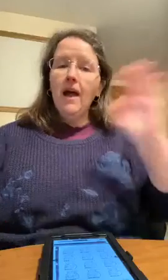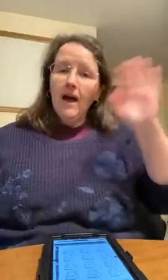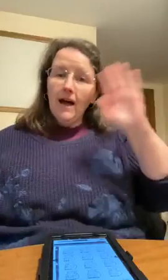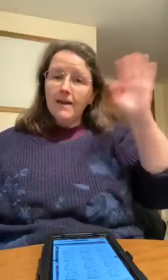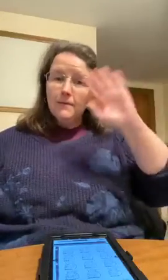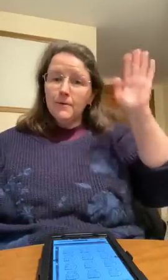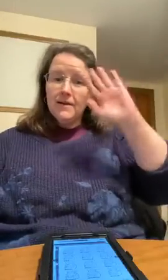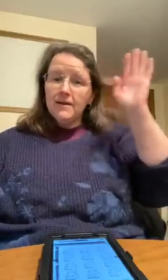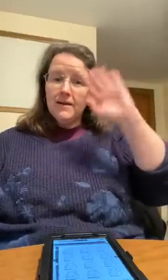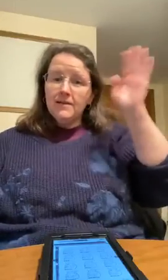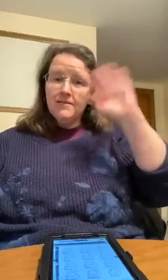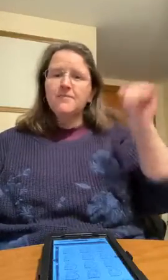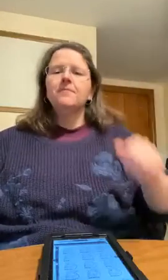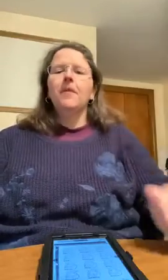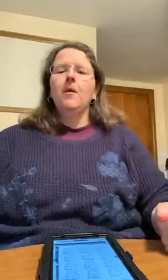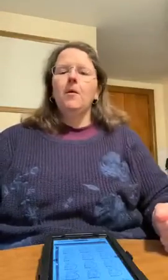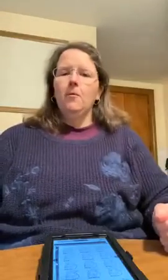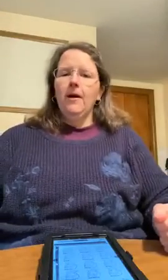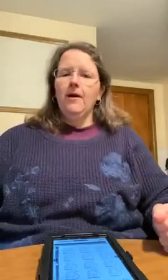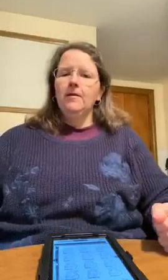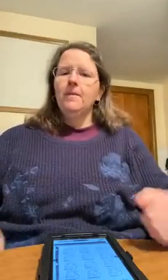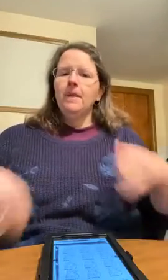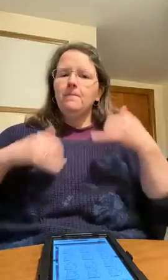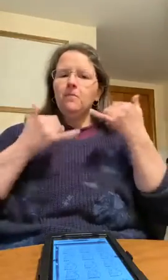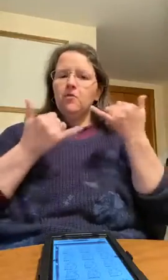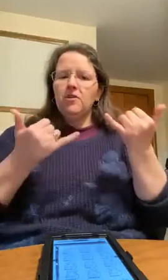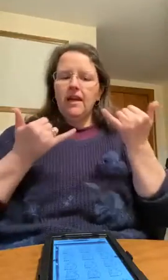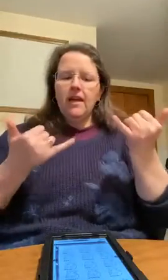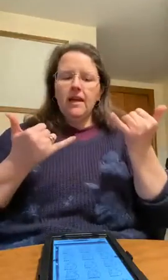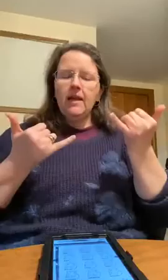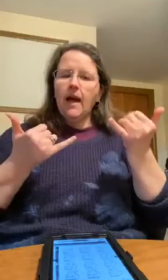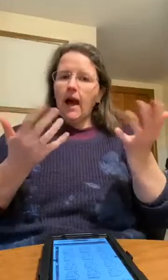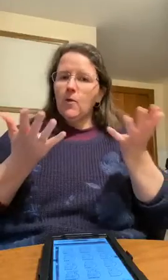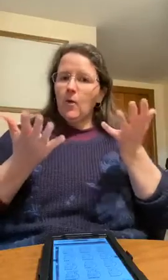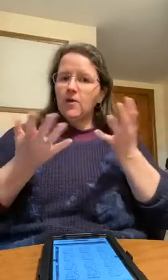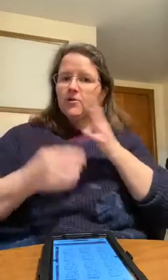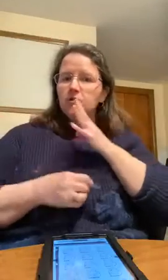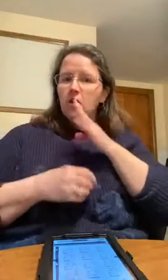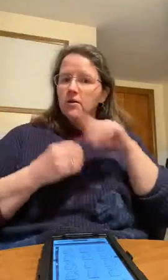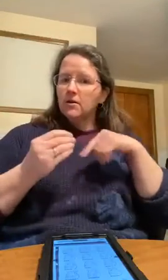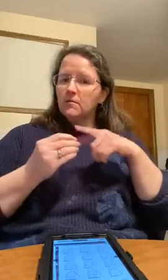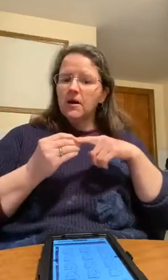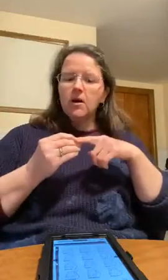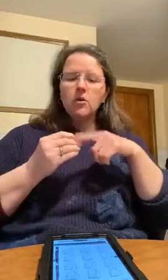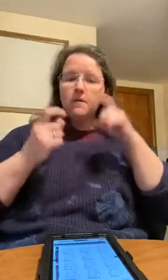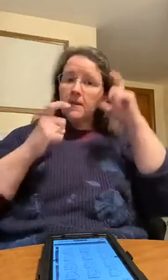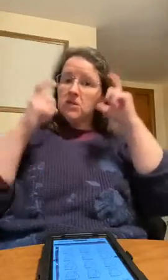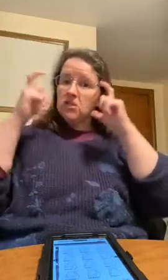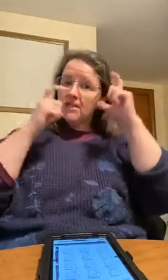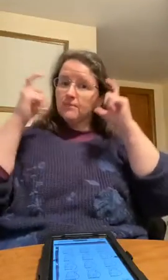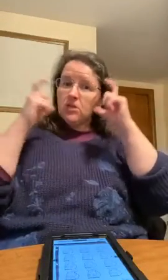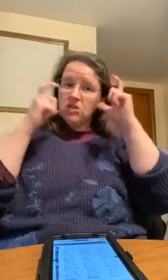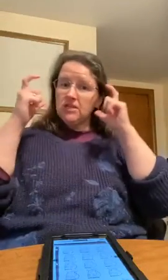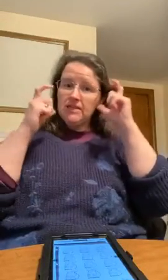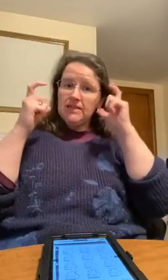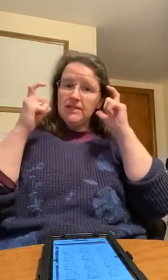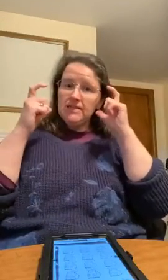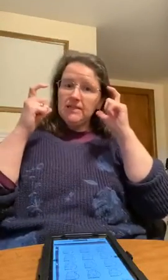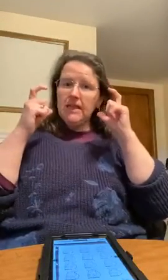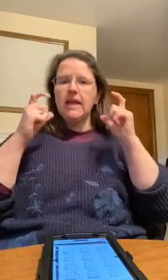Hi everyone! Well, today I want to talk about facial expressions